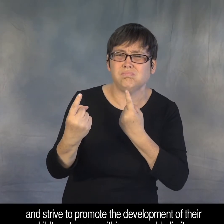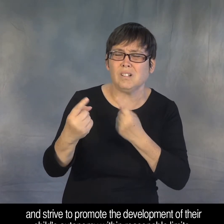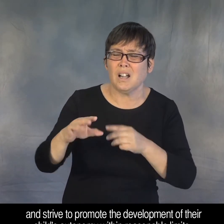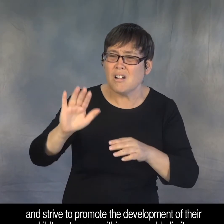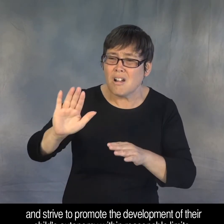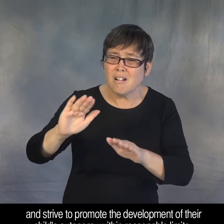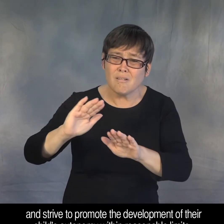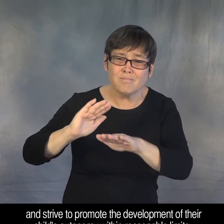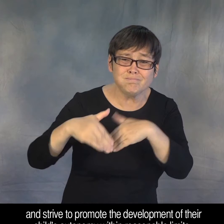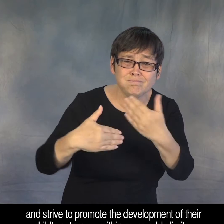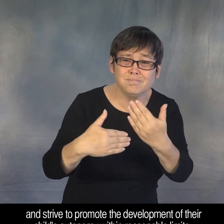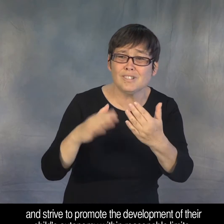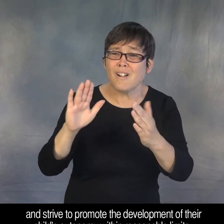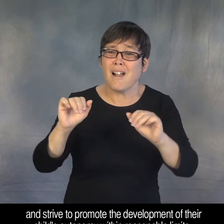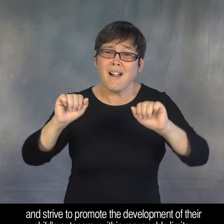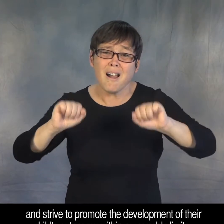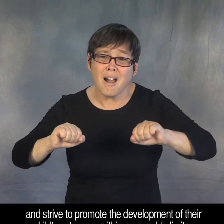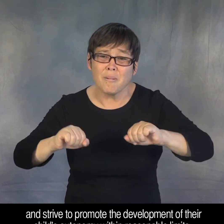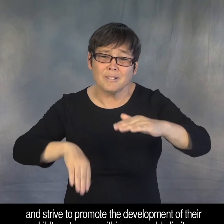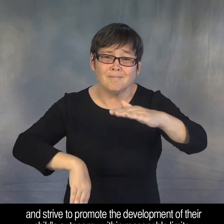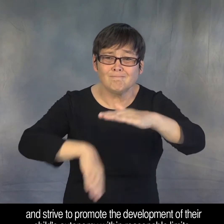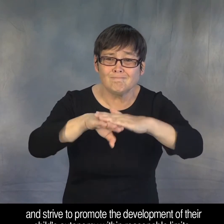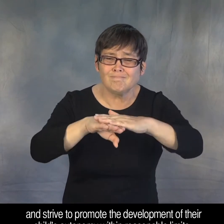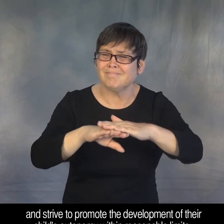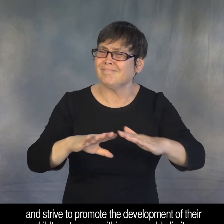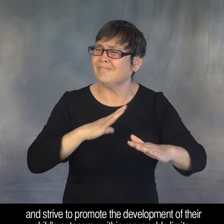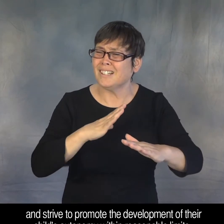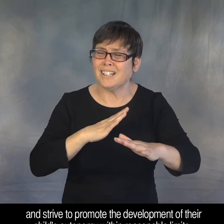their child's autonomy within reasonable limits.